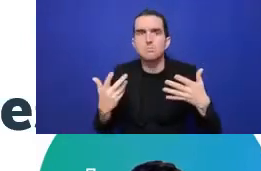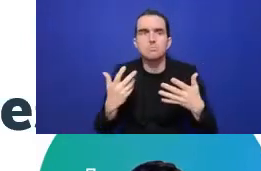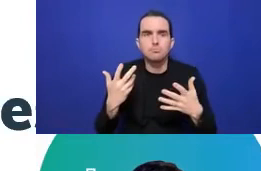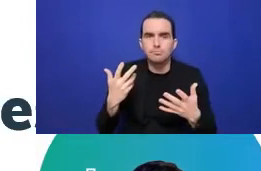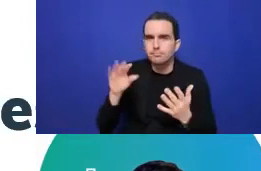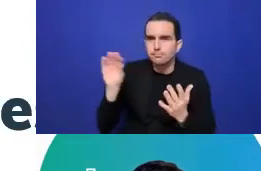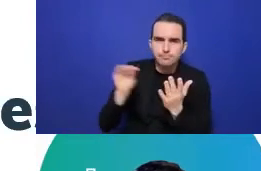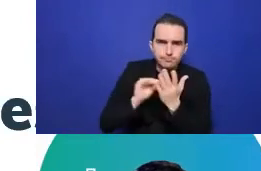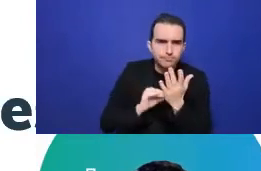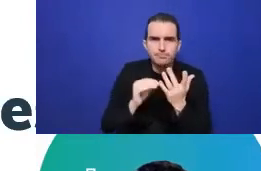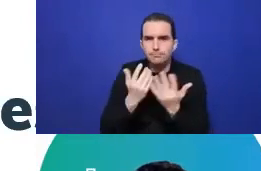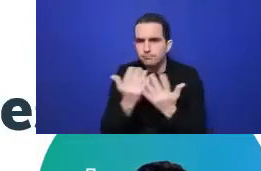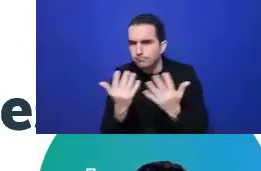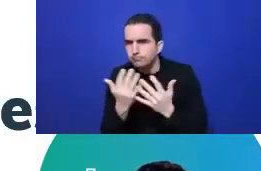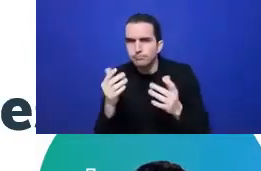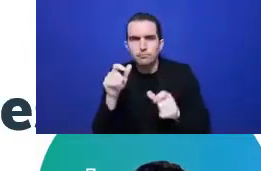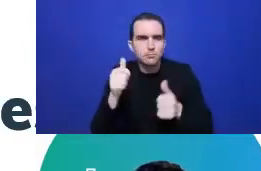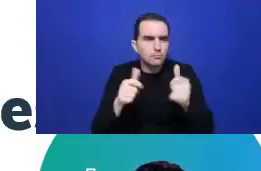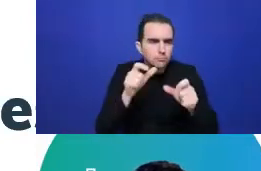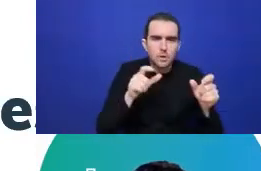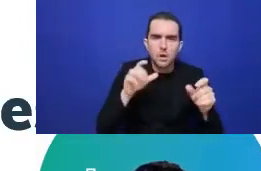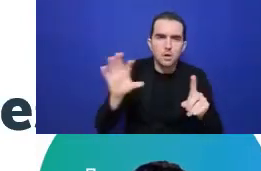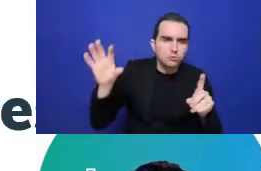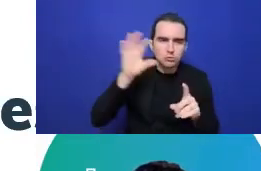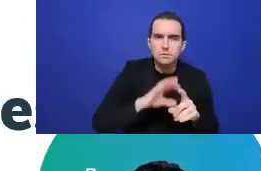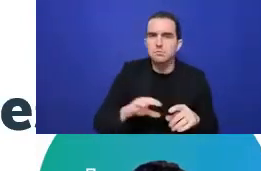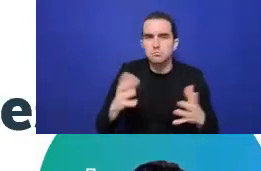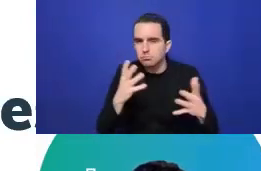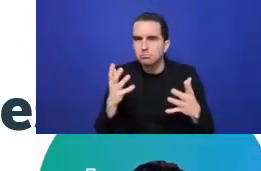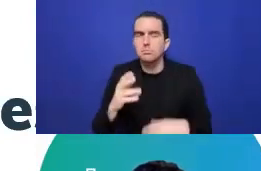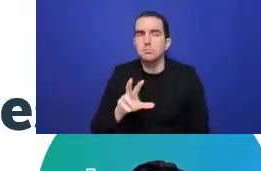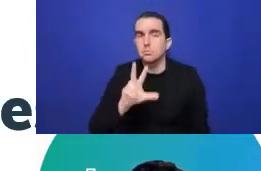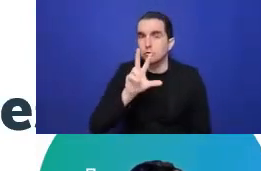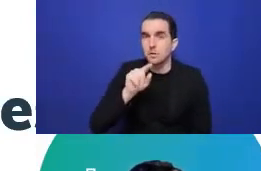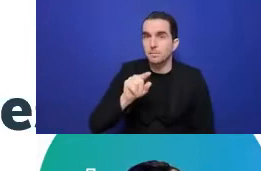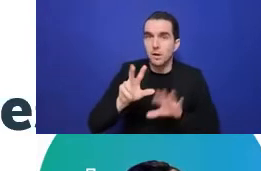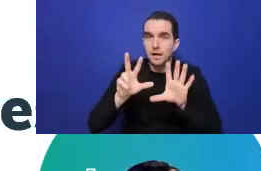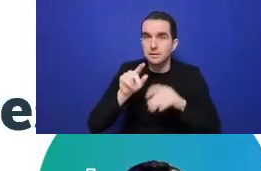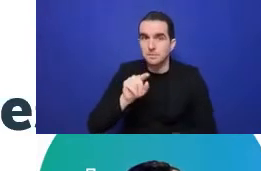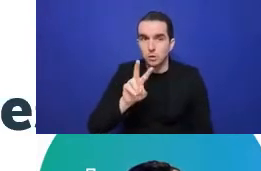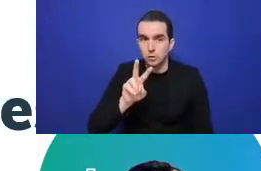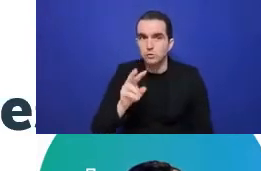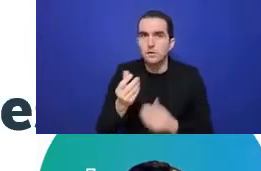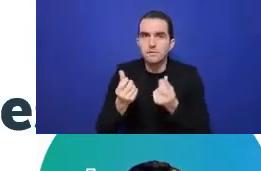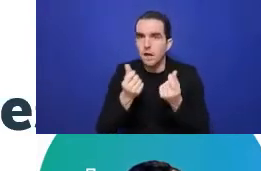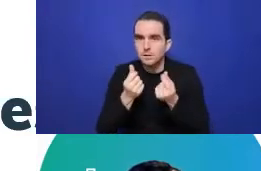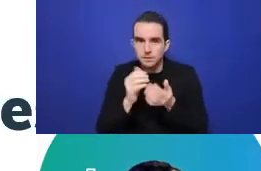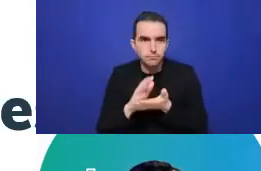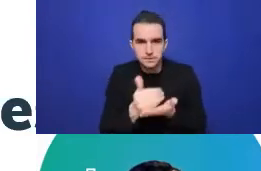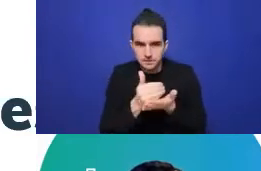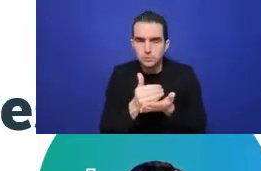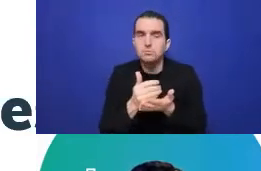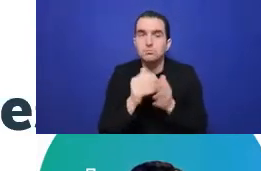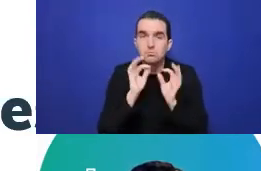protection. Not original, some estimation, but we have around 60–70% of the data